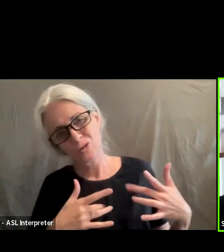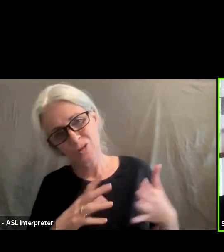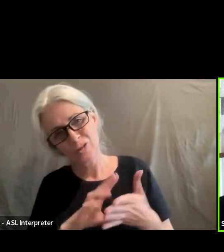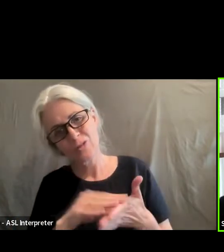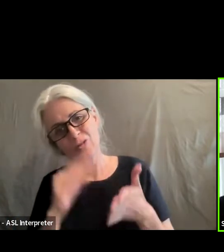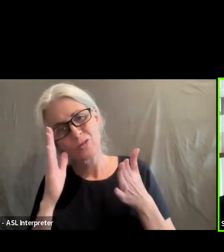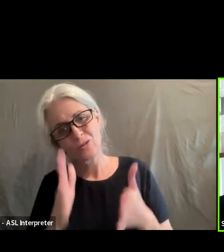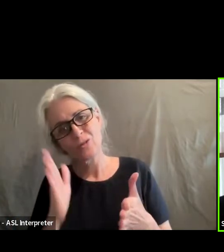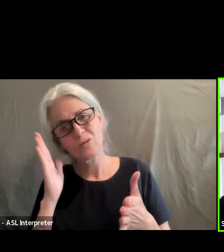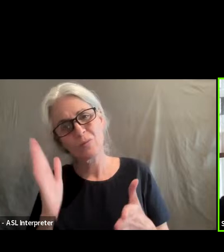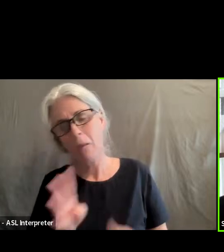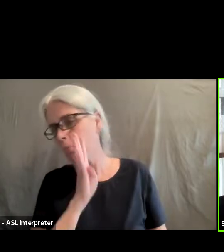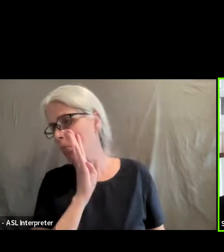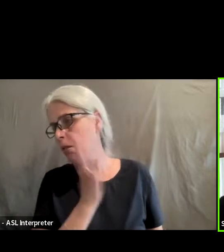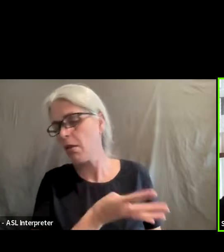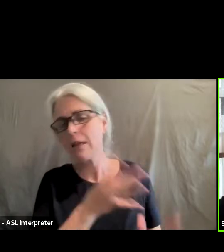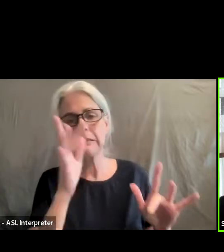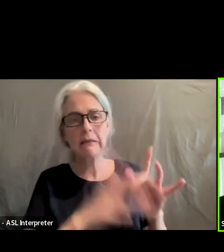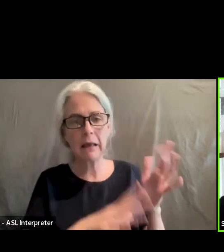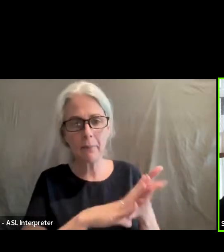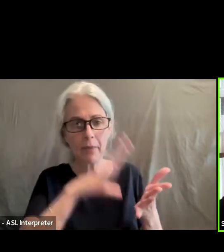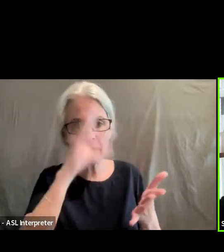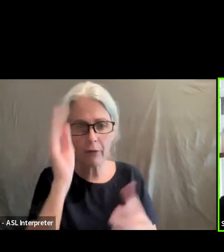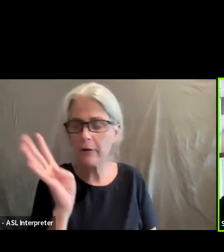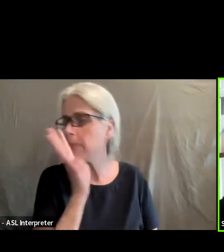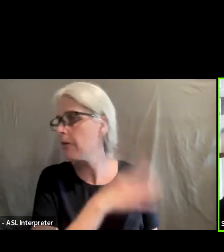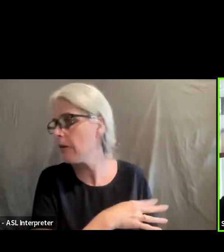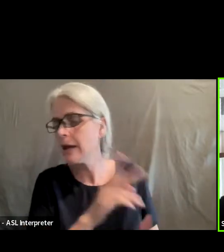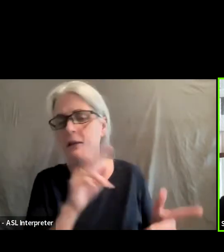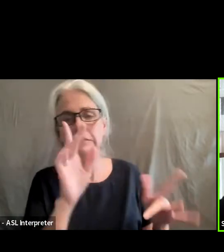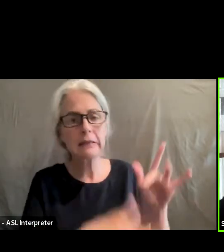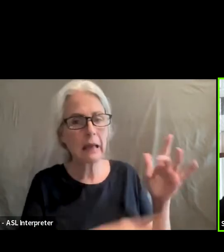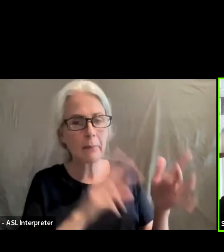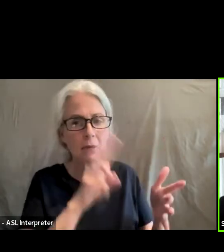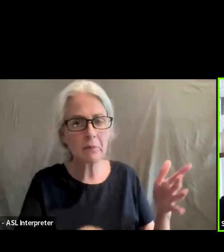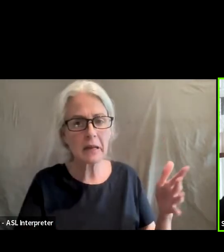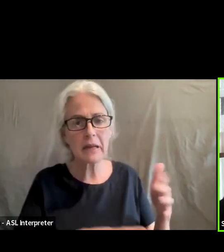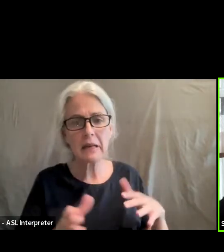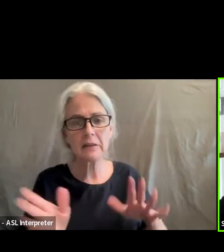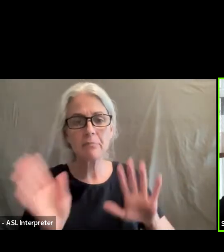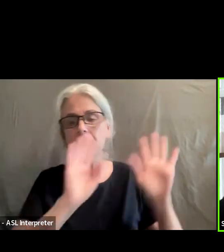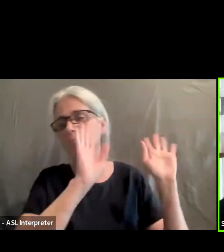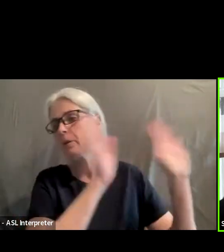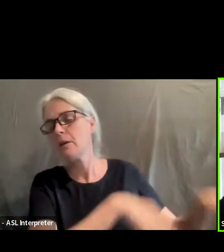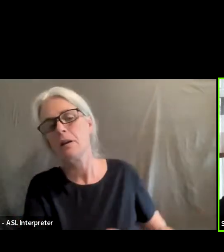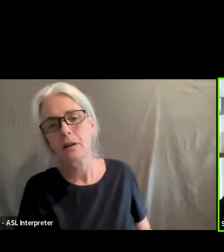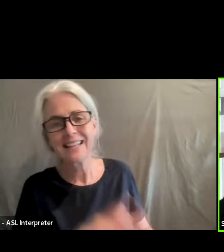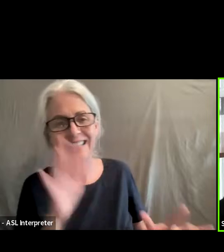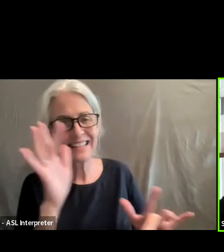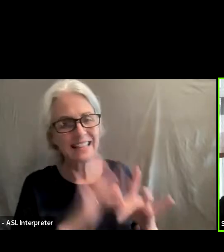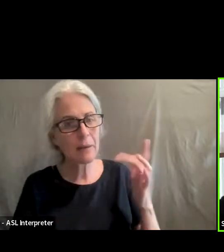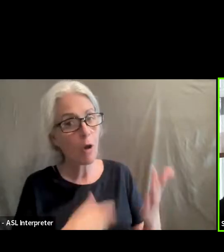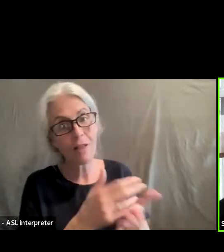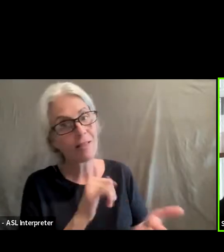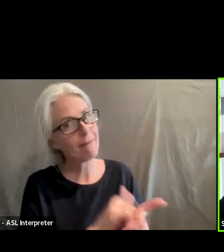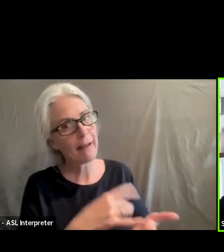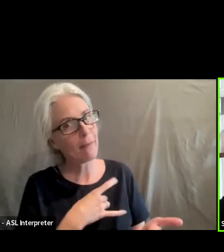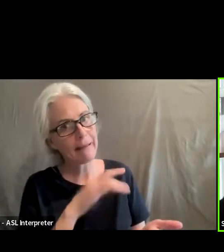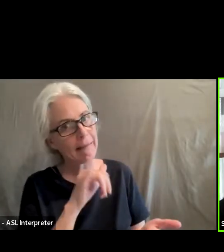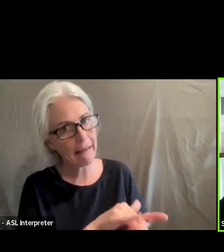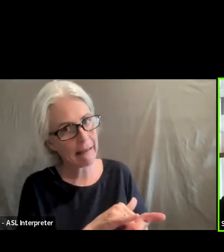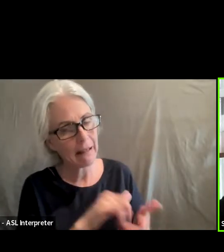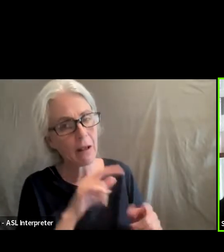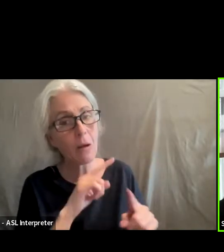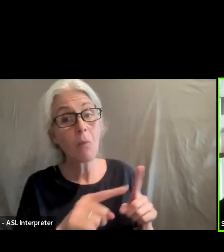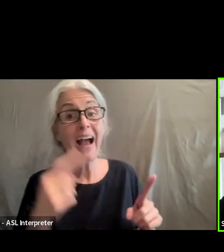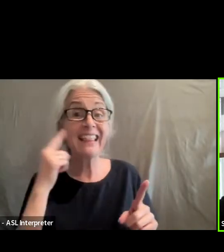to forego the learning process of reading through the material, picking out and selecting what they want to have in their paper. But I do think it's